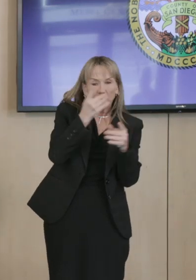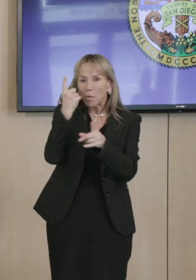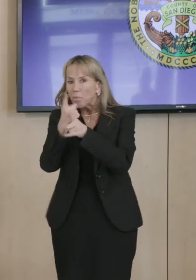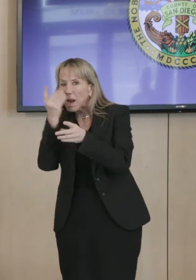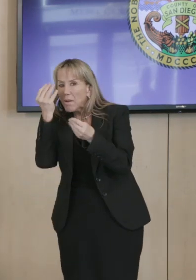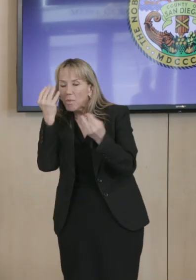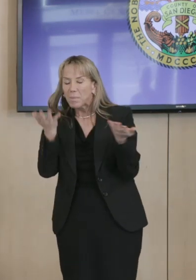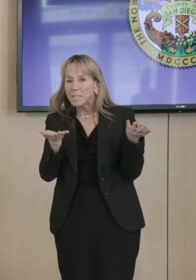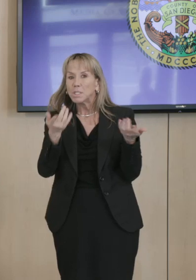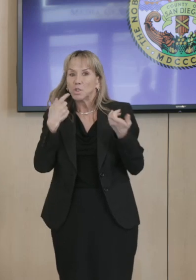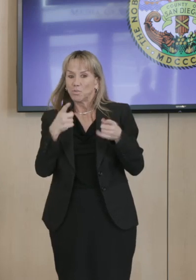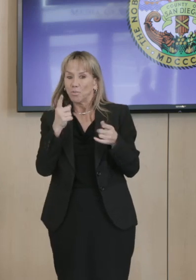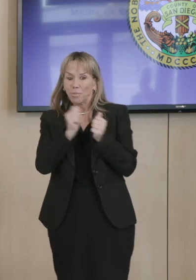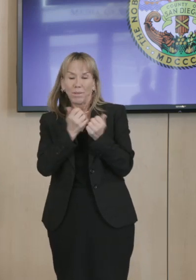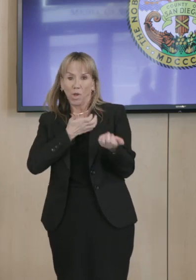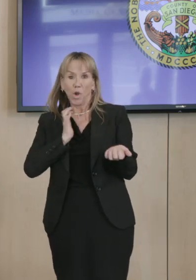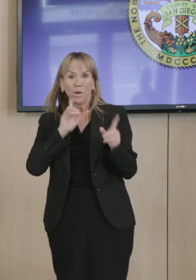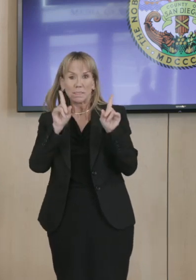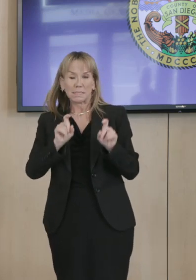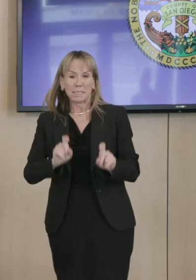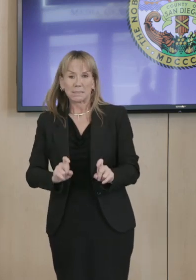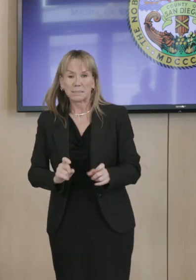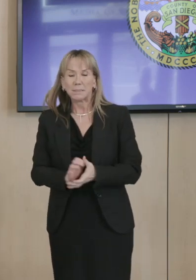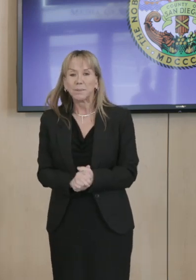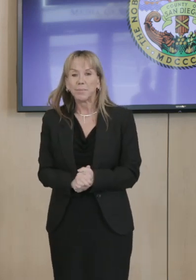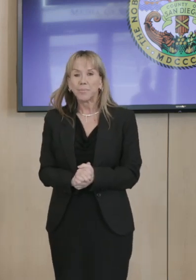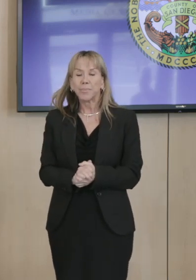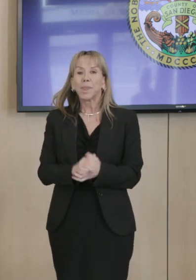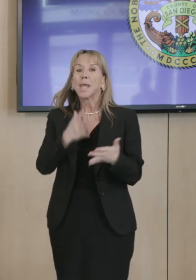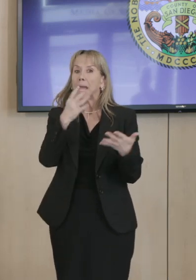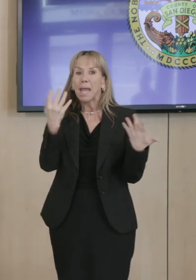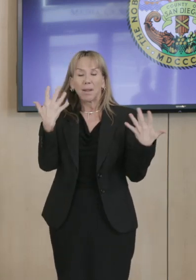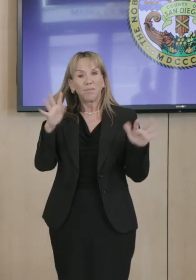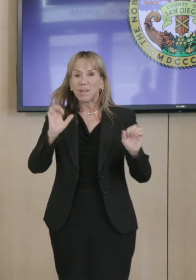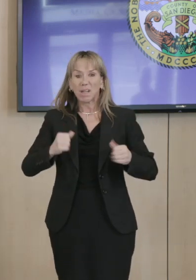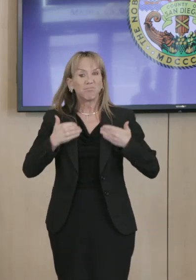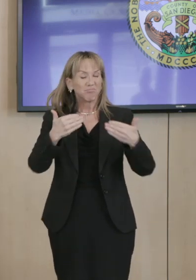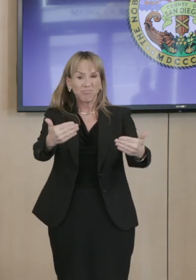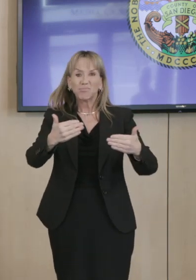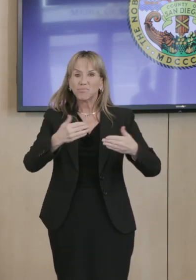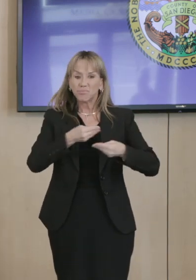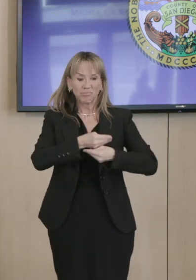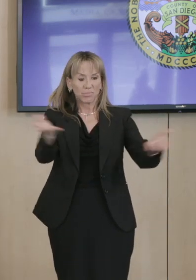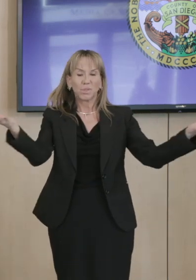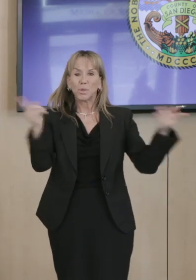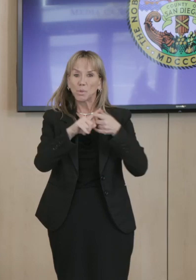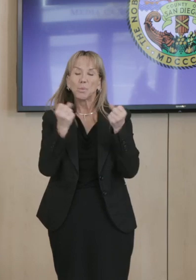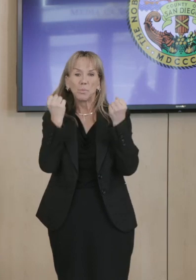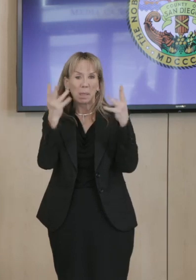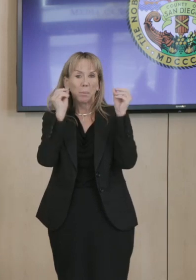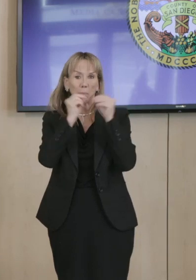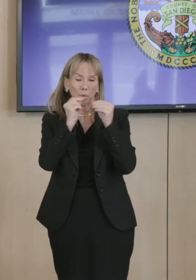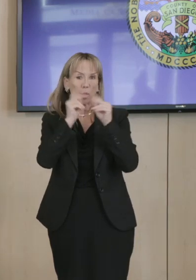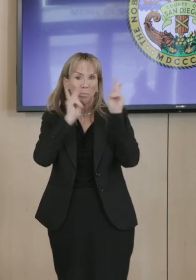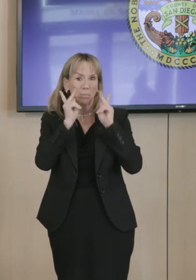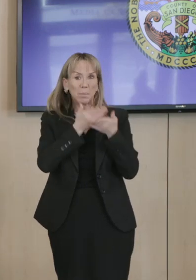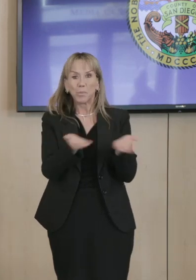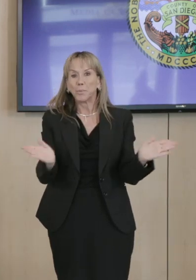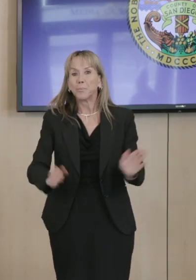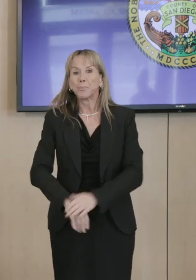tests that are being used here, and then they can be launched to the wider